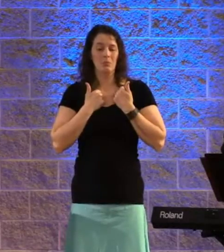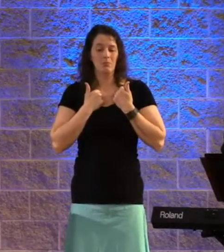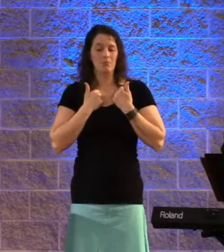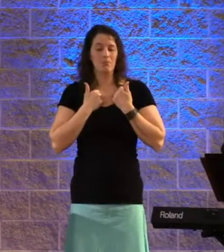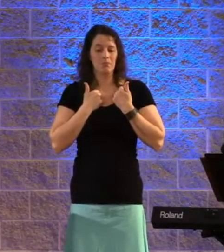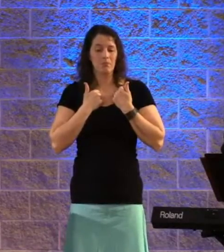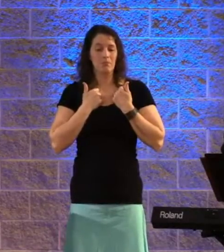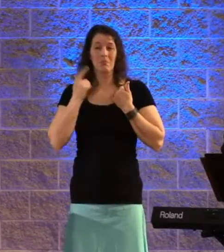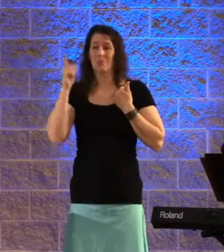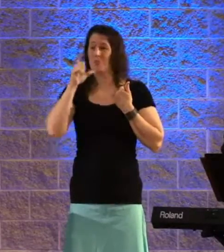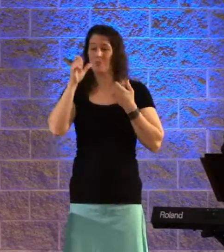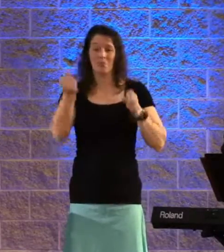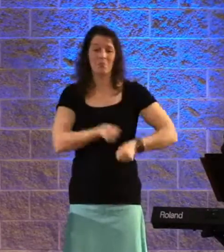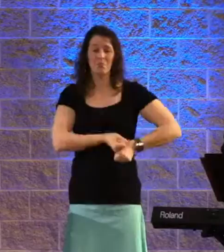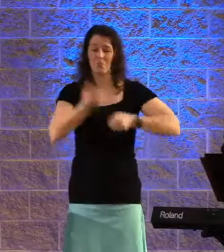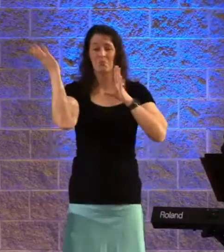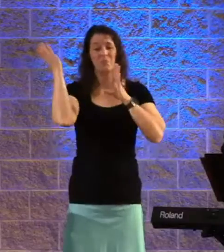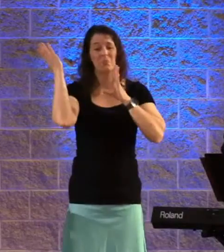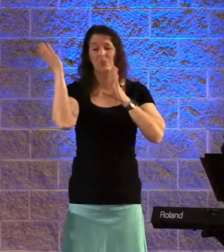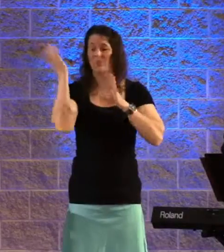And you didn't cast me out.